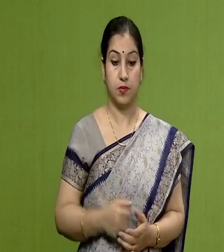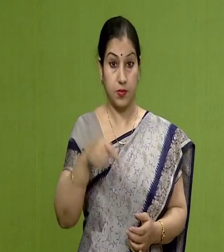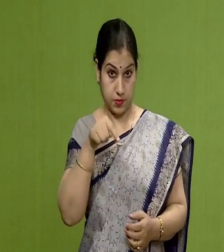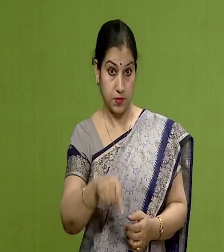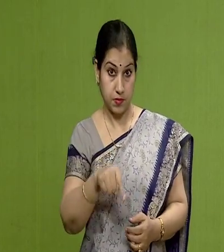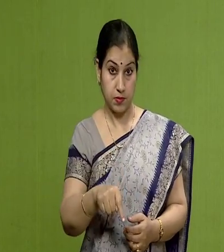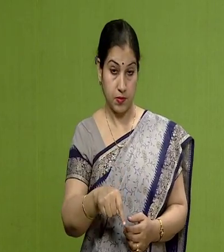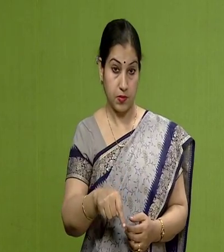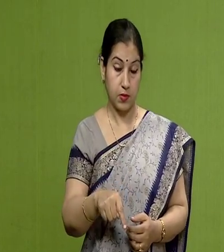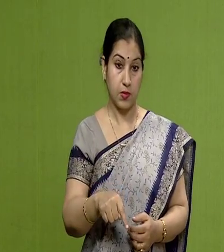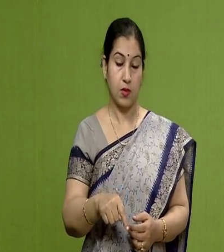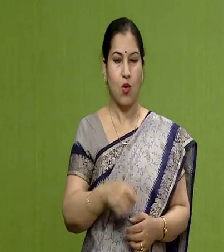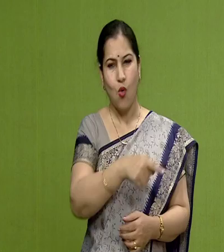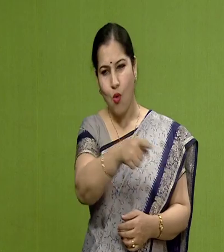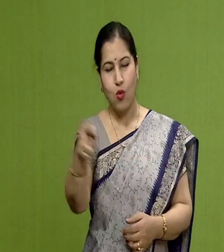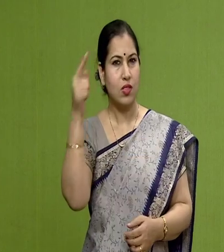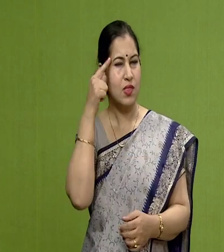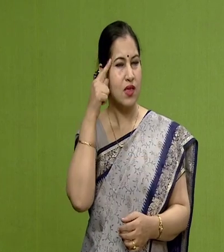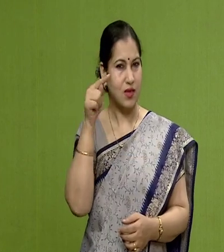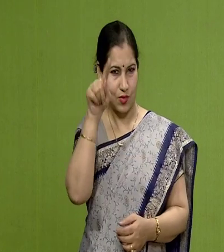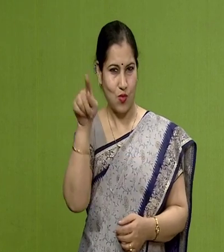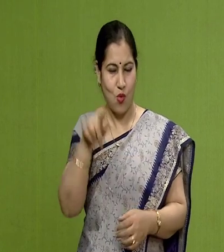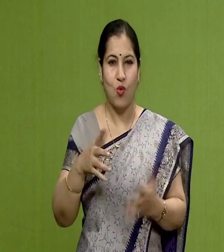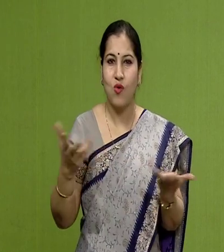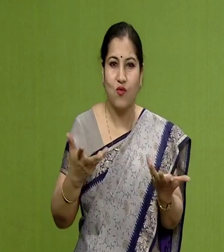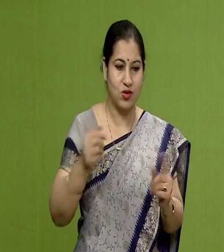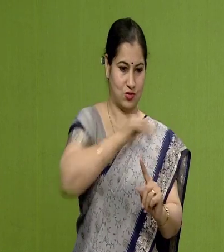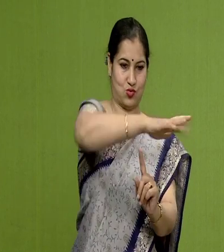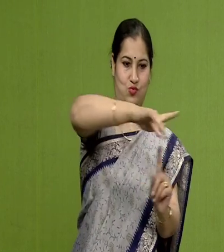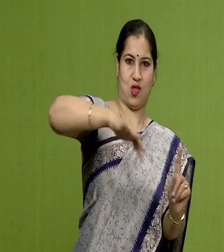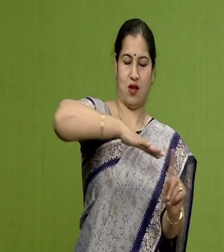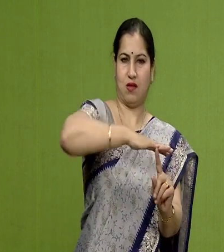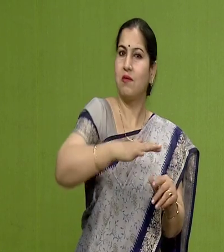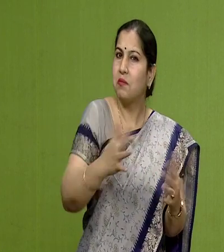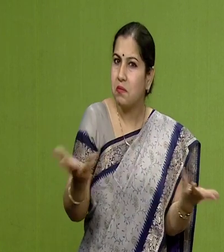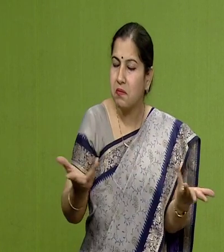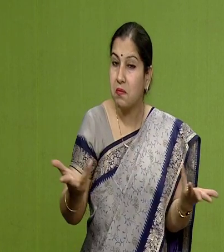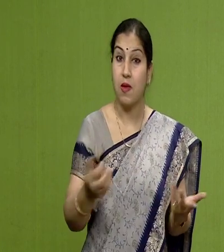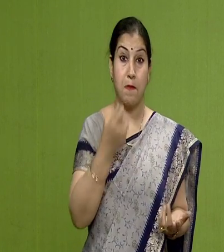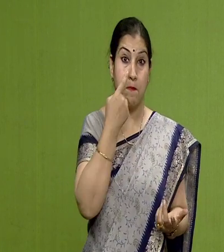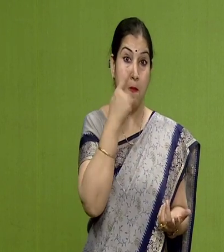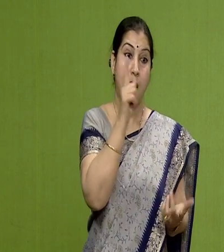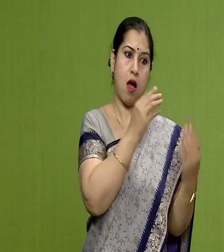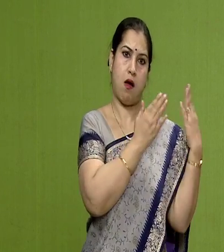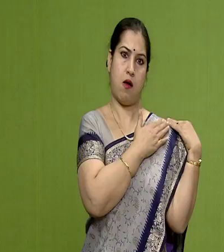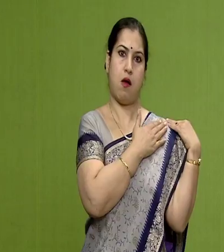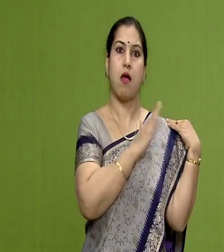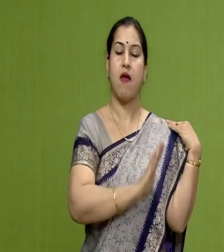It is very bad notion in the society that mother is